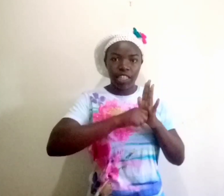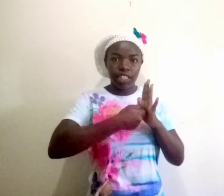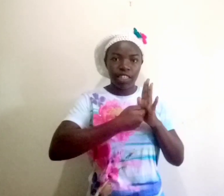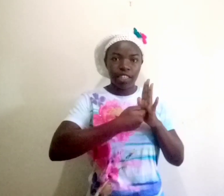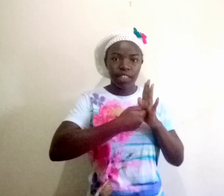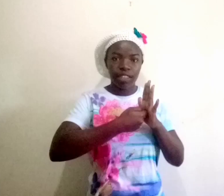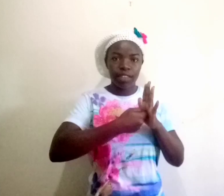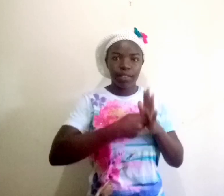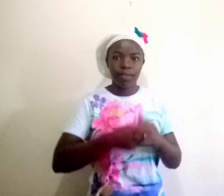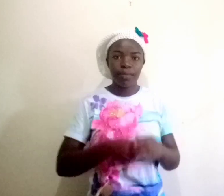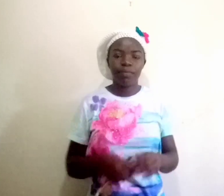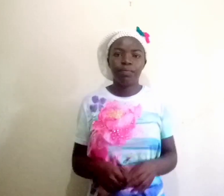Genesis,